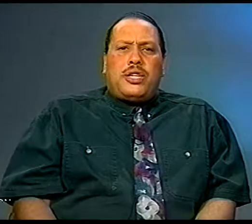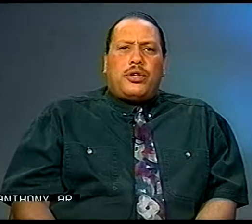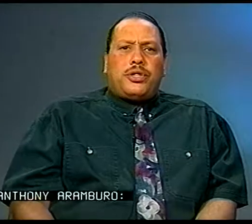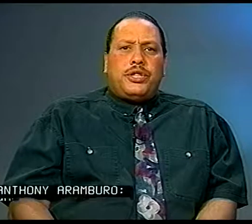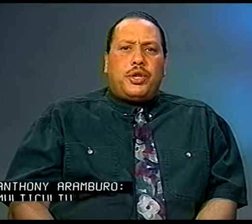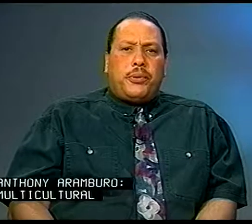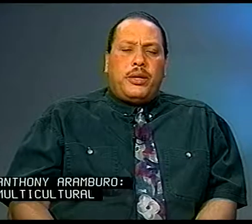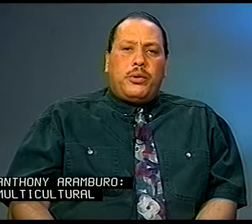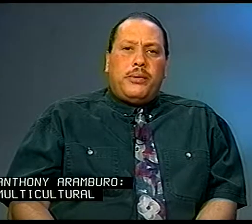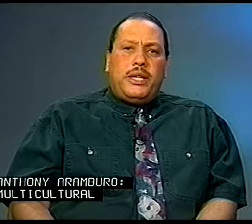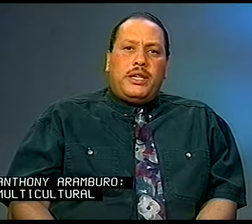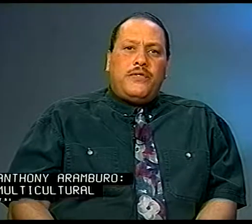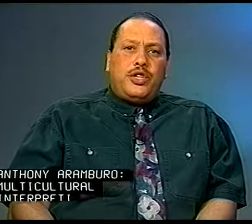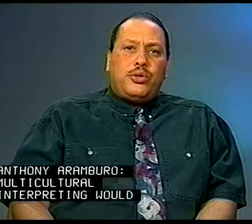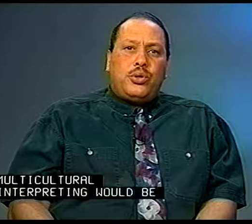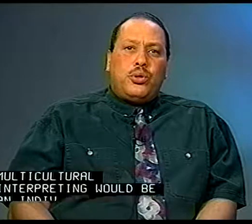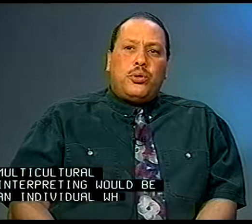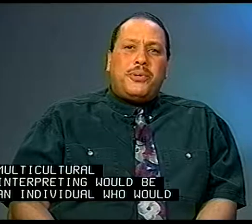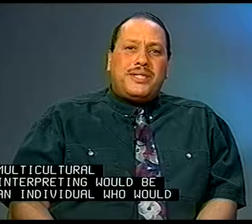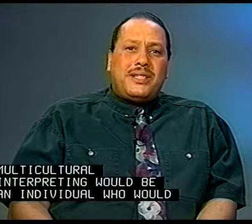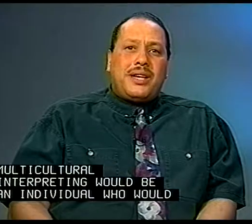Multicultural interpreting would be an individual who would possess